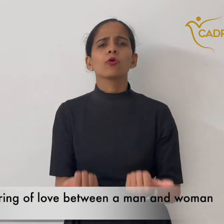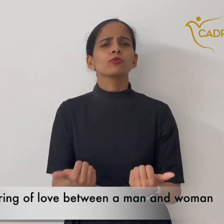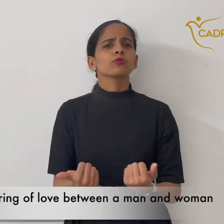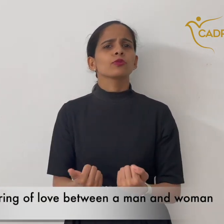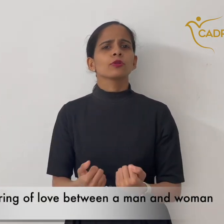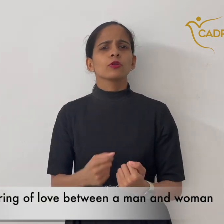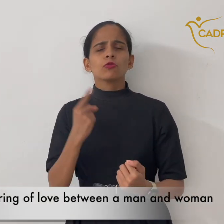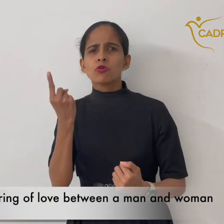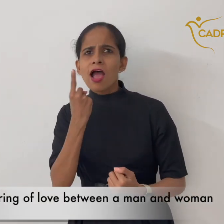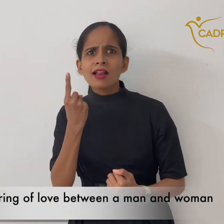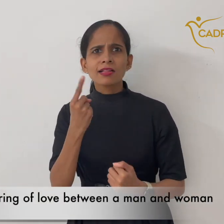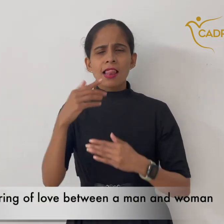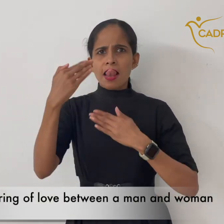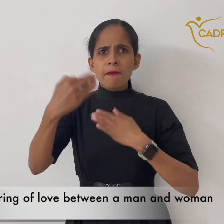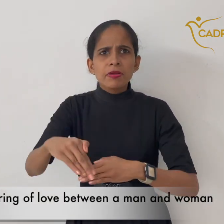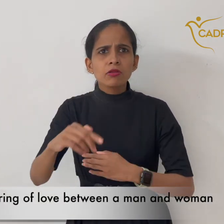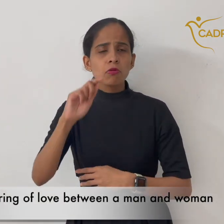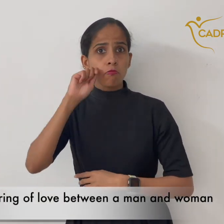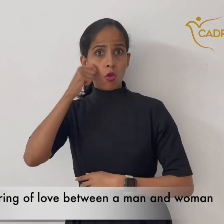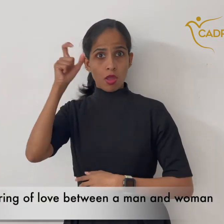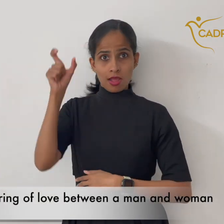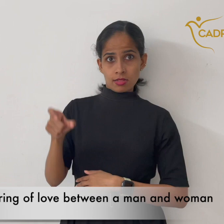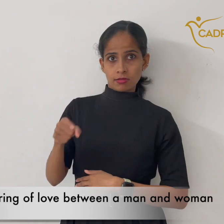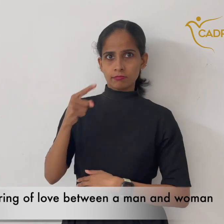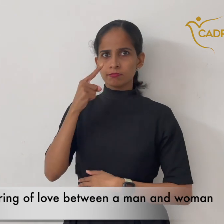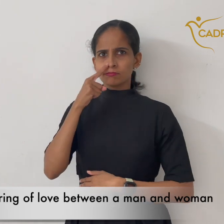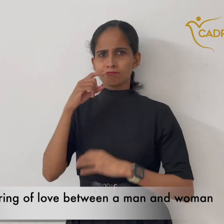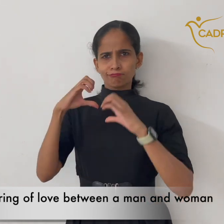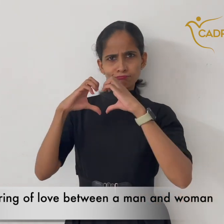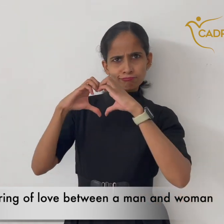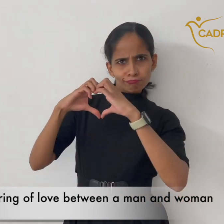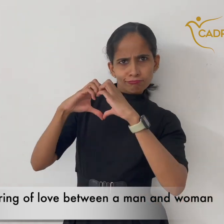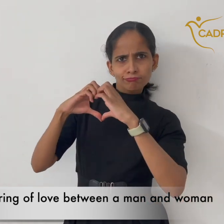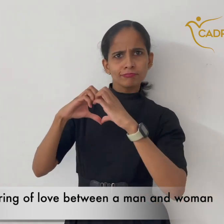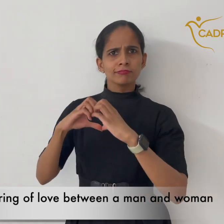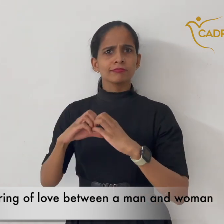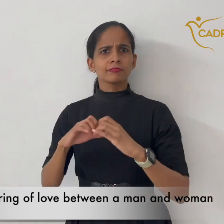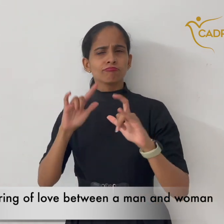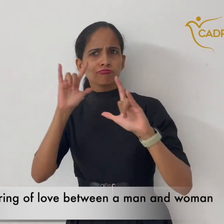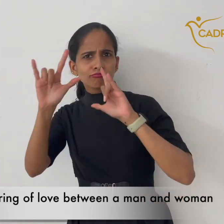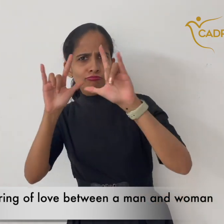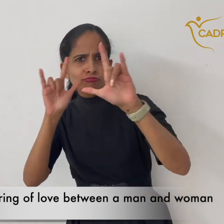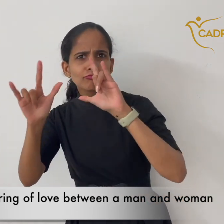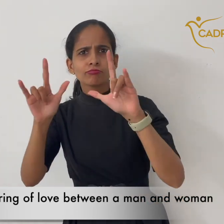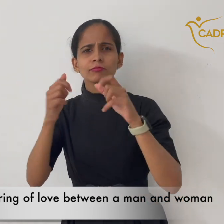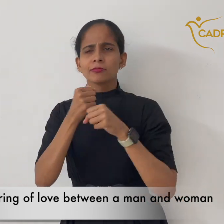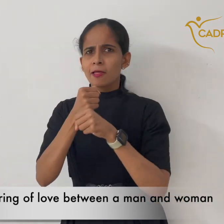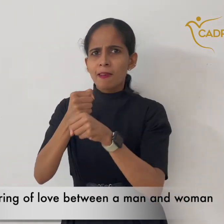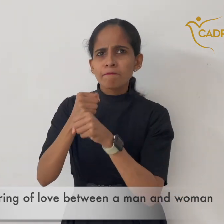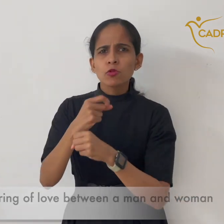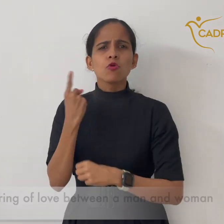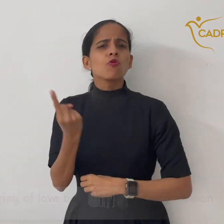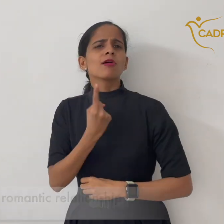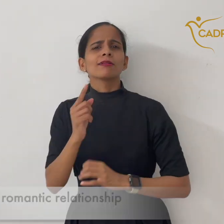It is not limited to sharing of love between a man and woman in a